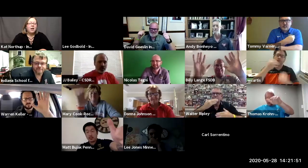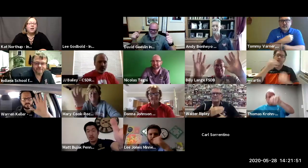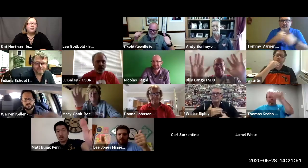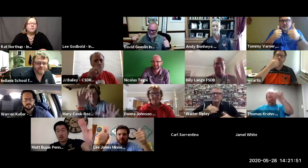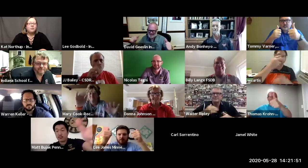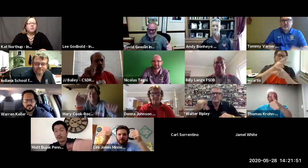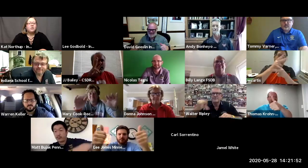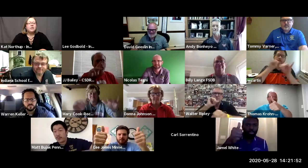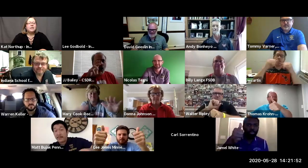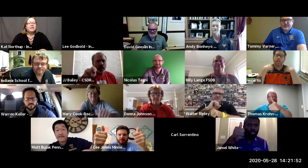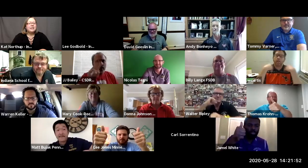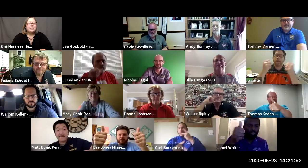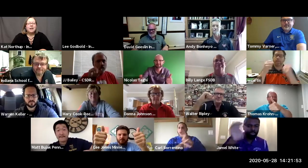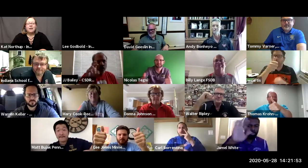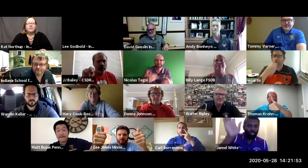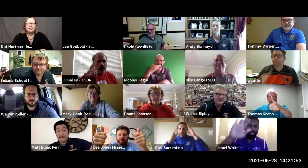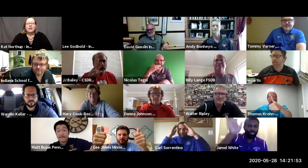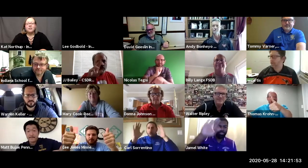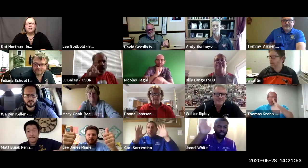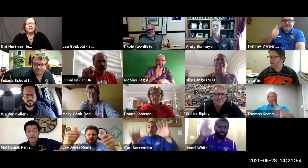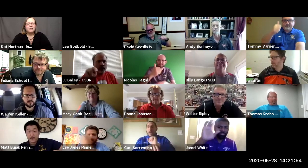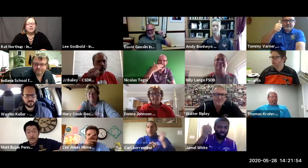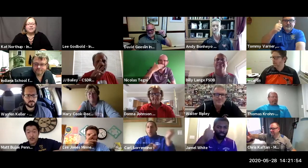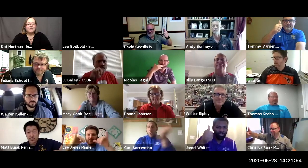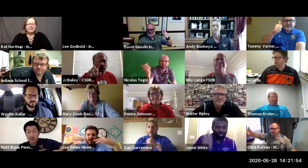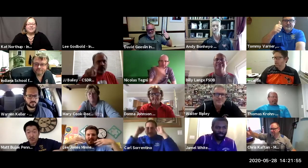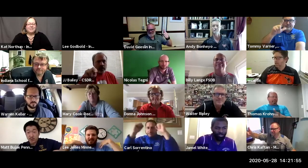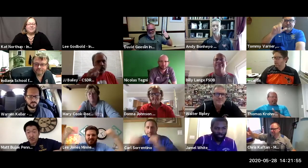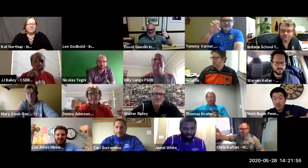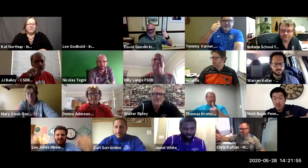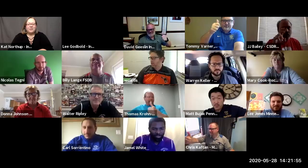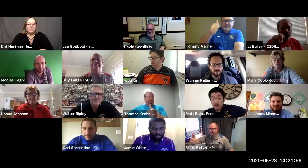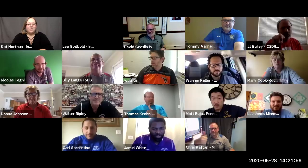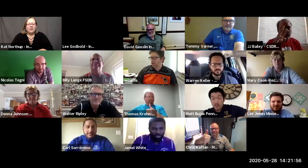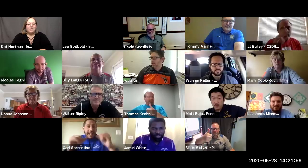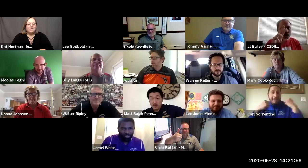Bye. Beautiful. Stay safe, stay healthy. All right.